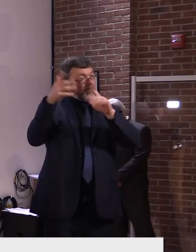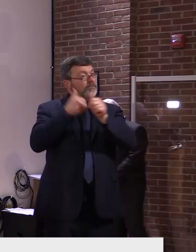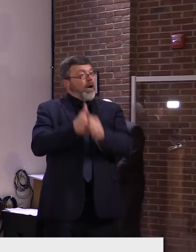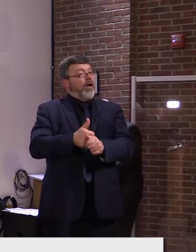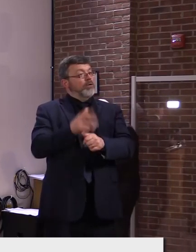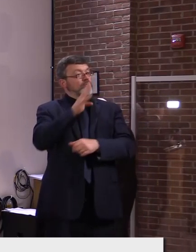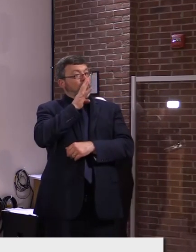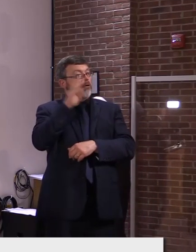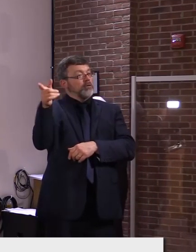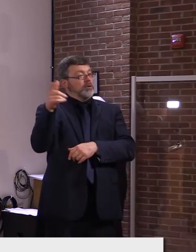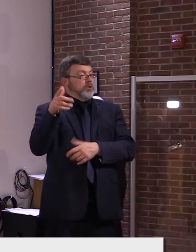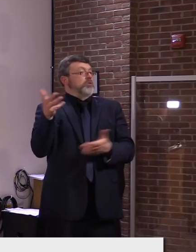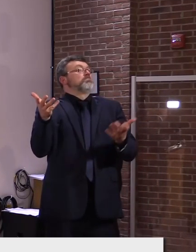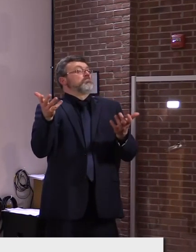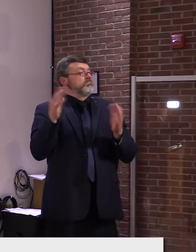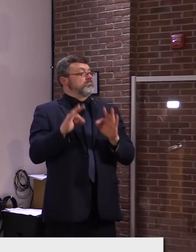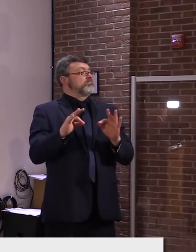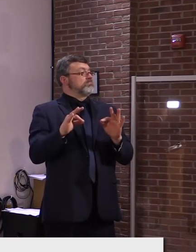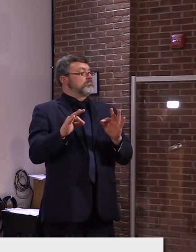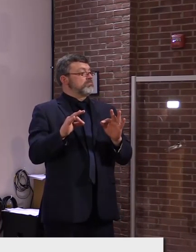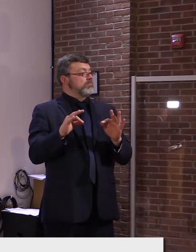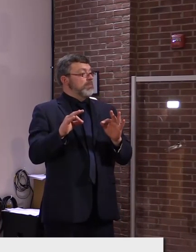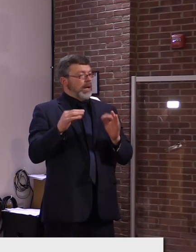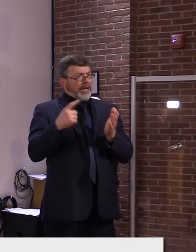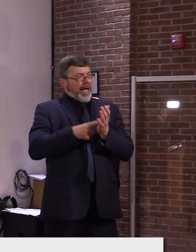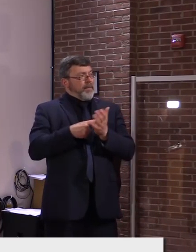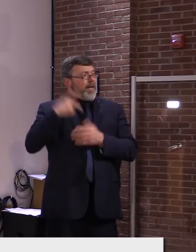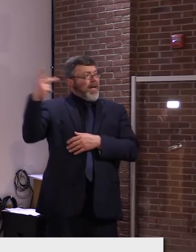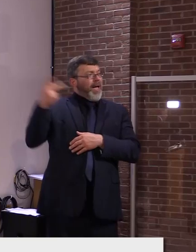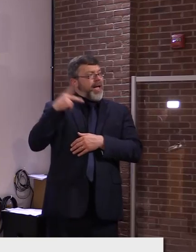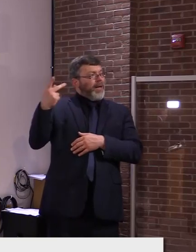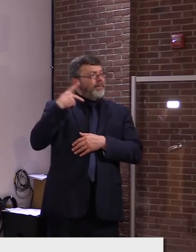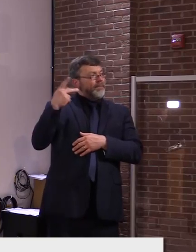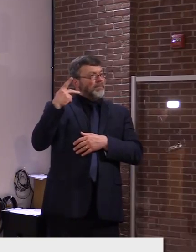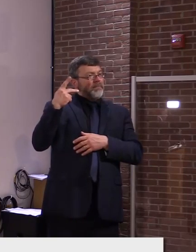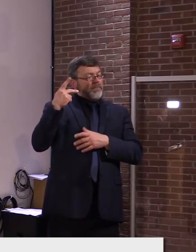we're honest about that, and we are able to talk about that.